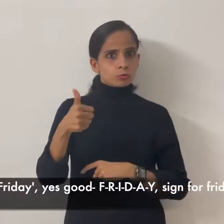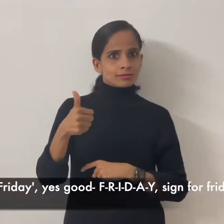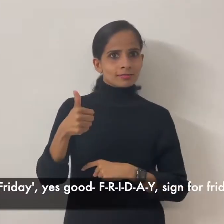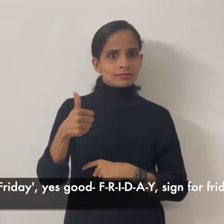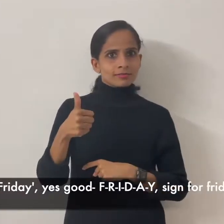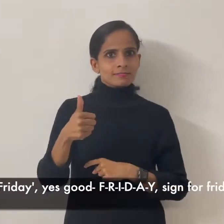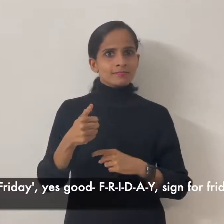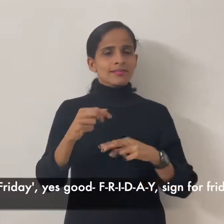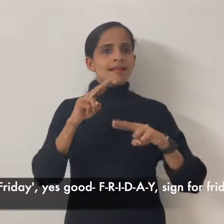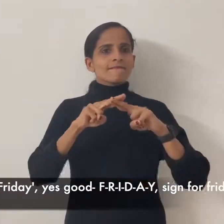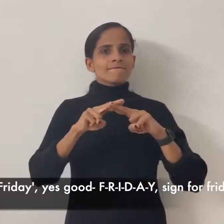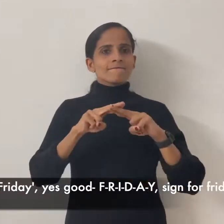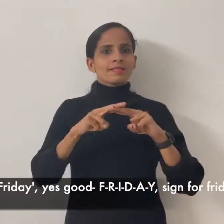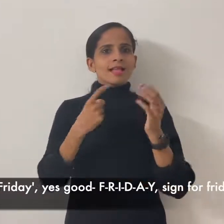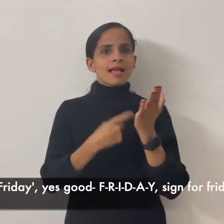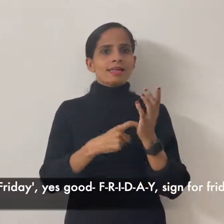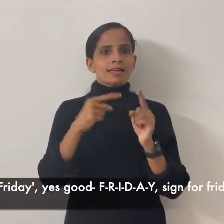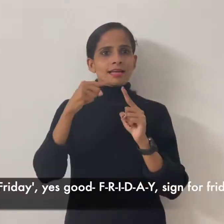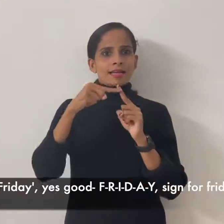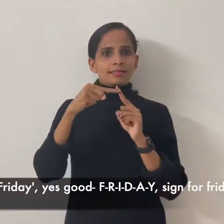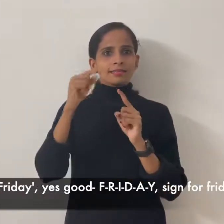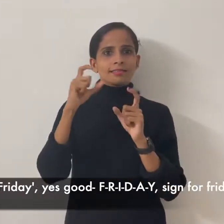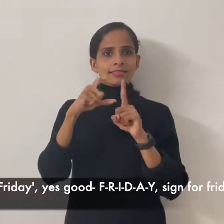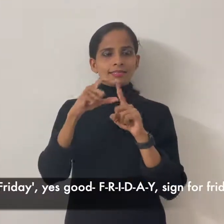Yes, Good Friday, sign for Friday.